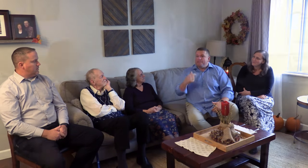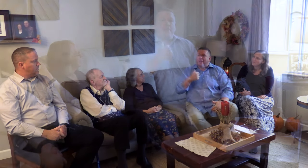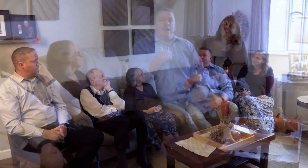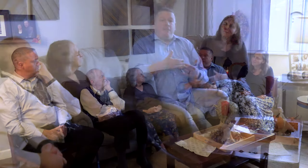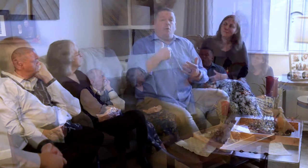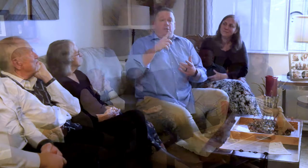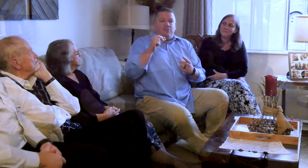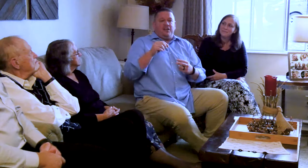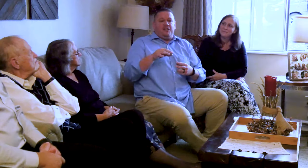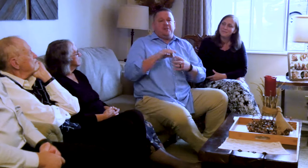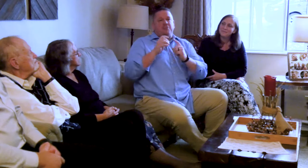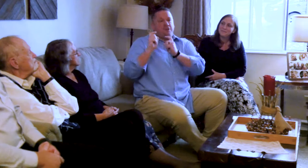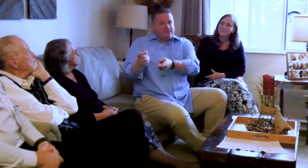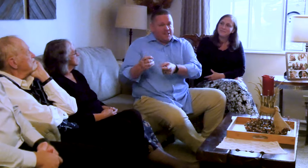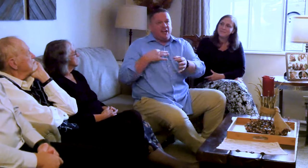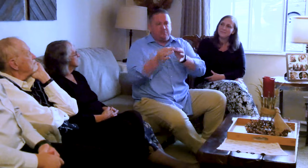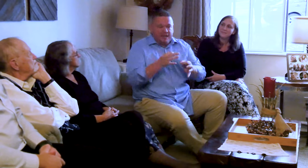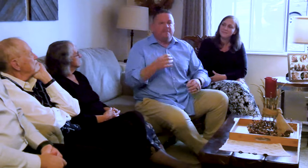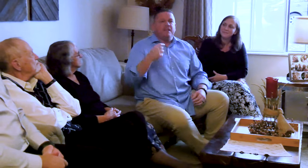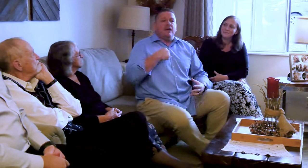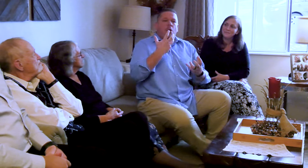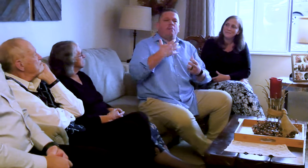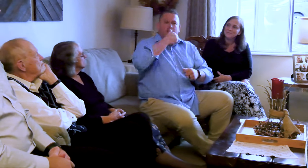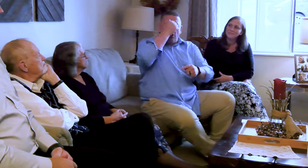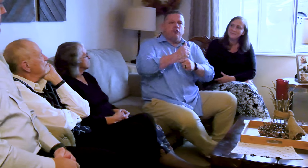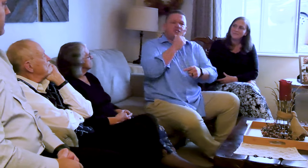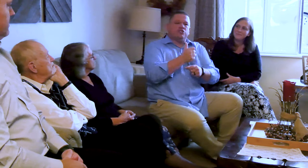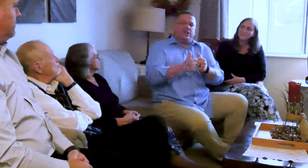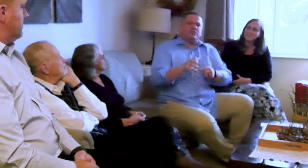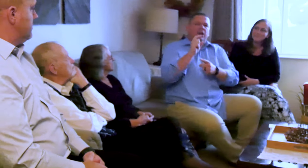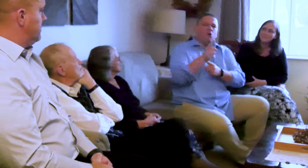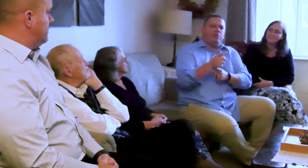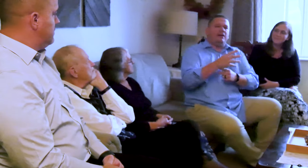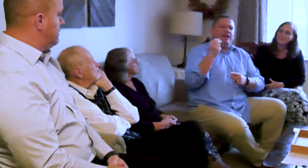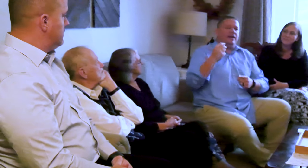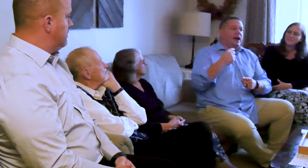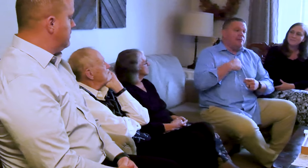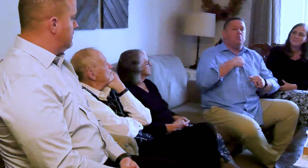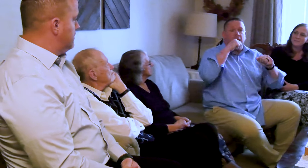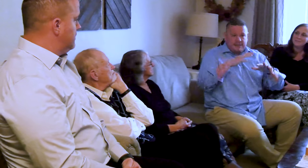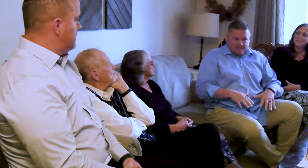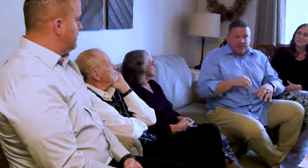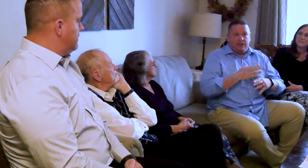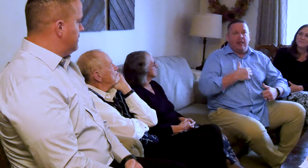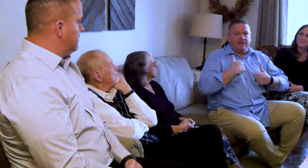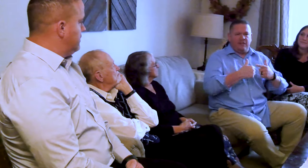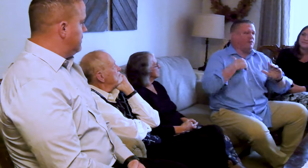before we do the special presentation I explain it I want my brother and sister each to take a moment and I've been blessed in my life to have an